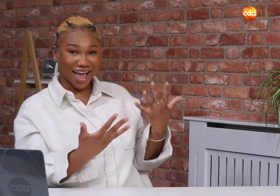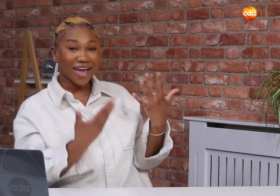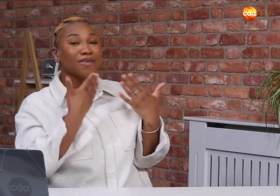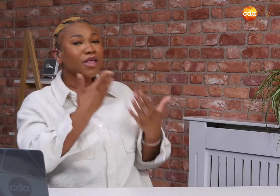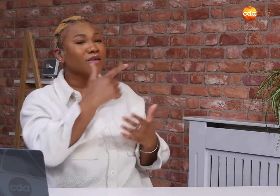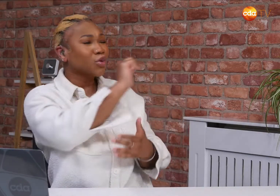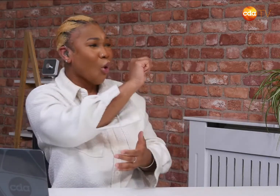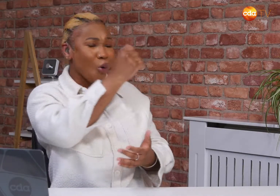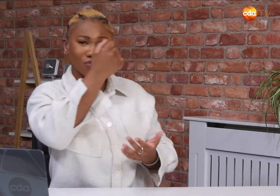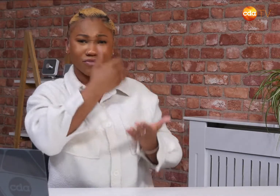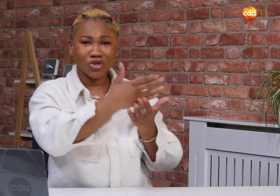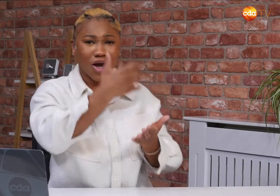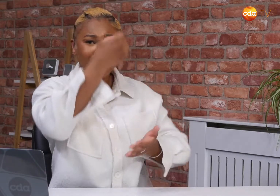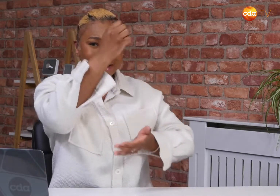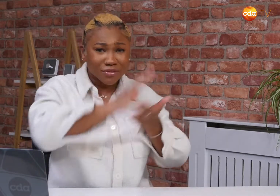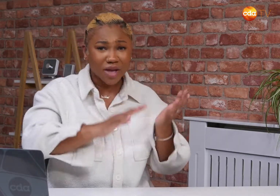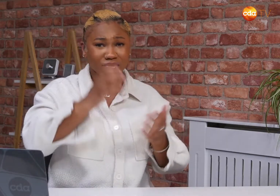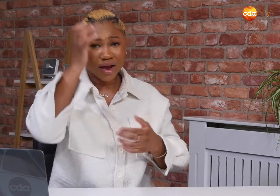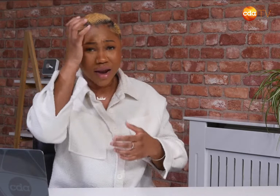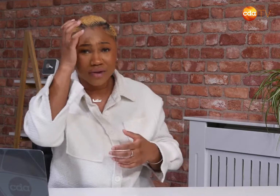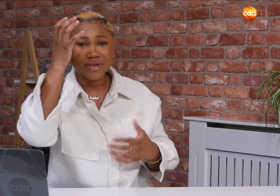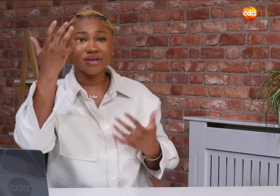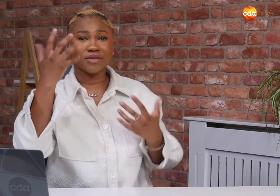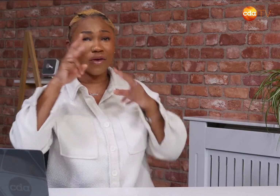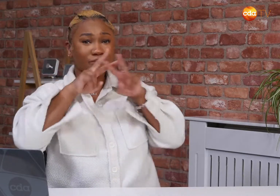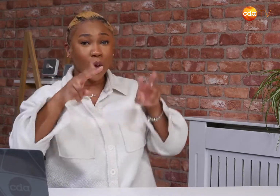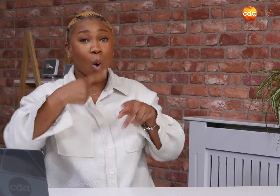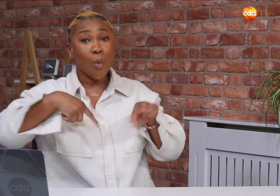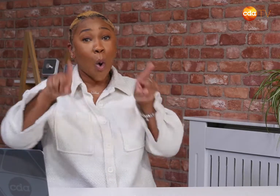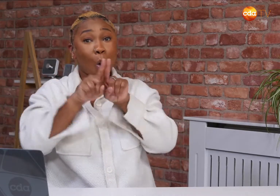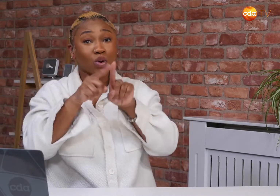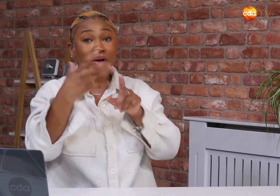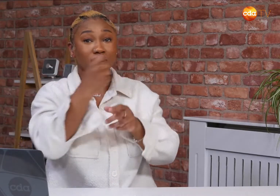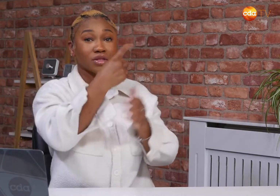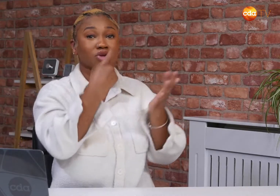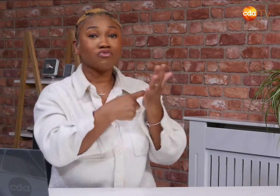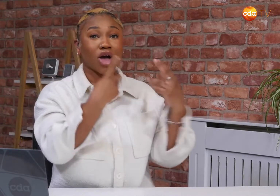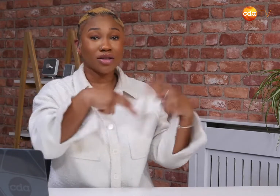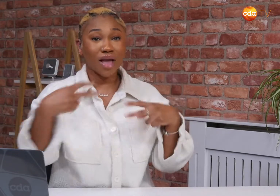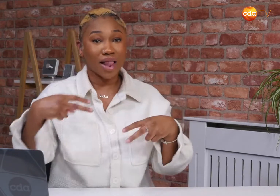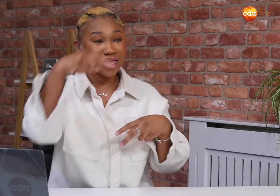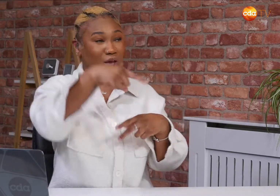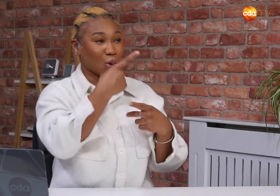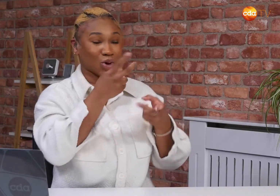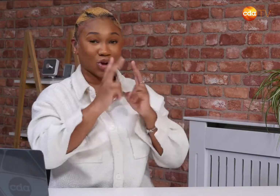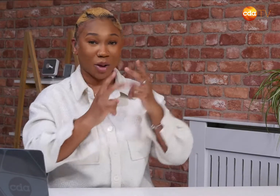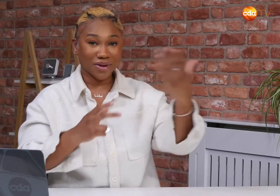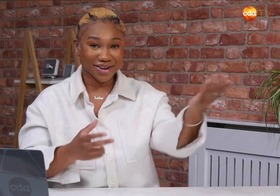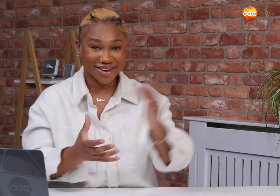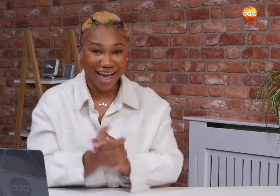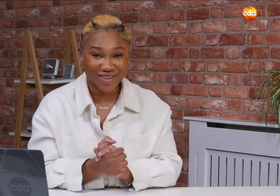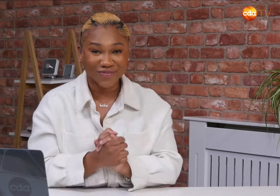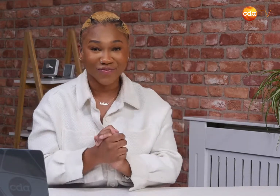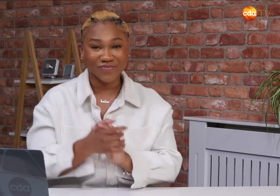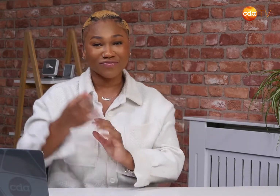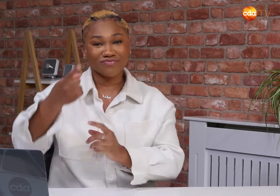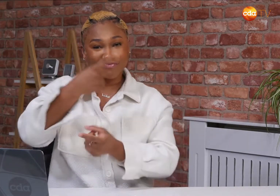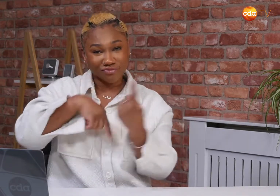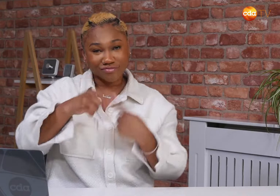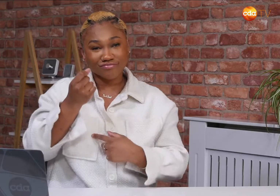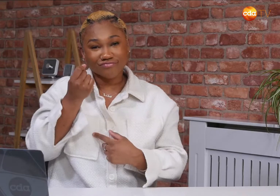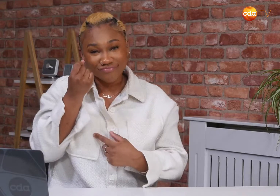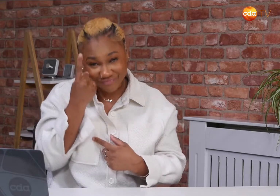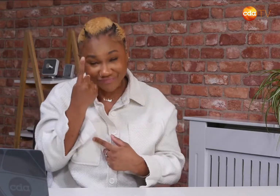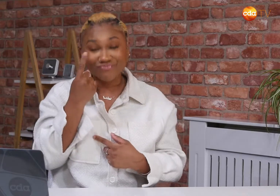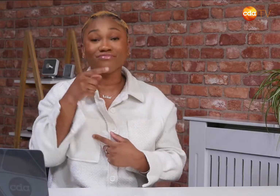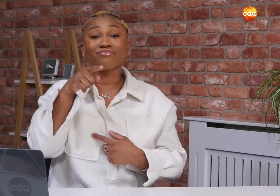So welcome, Ruth. Thank you so much for coming to share your knowledge and your experience with the viewers. We've also got Rachel in the studio with us